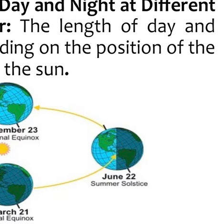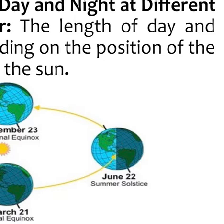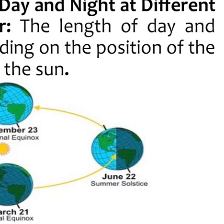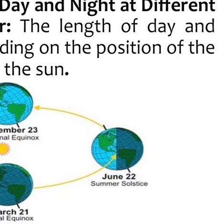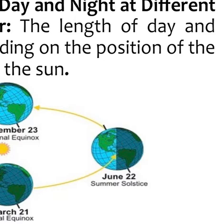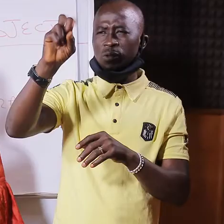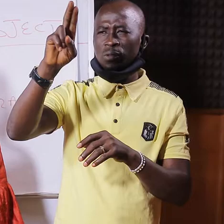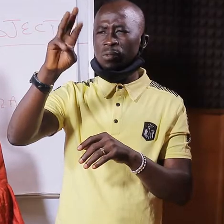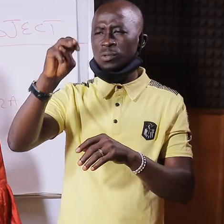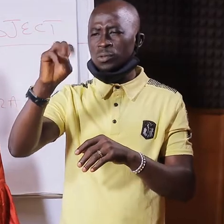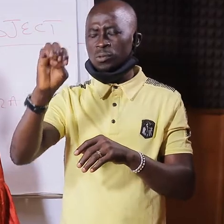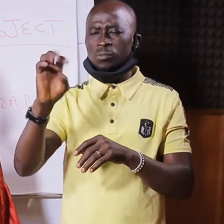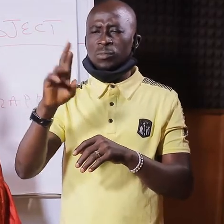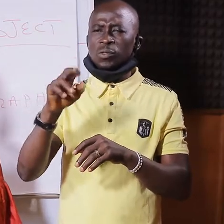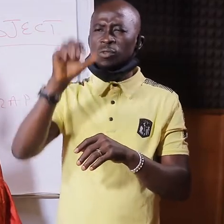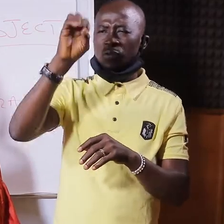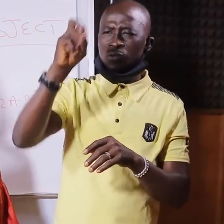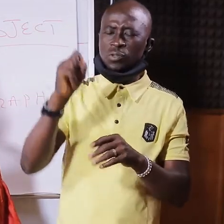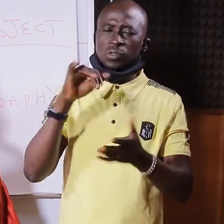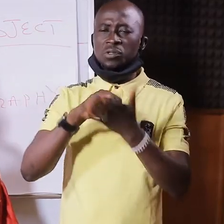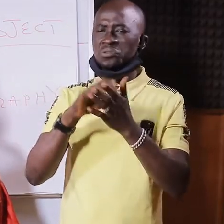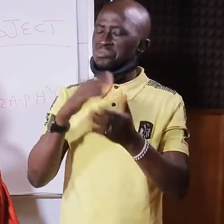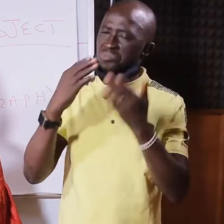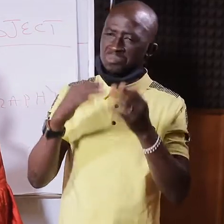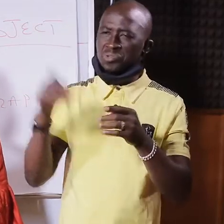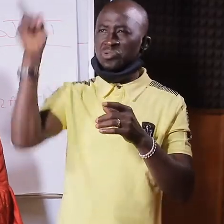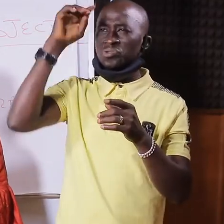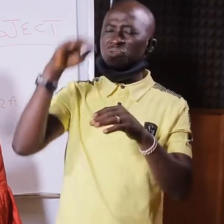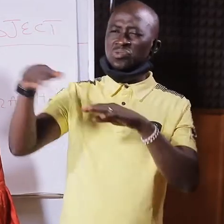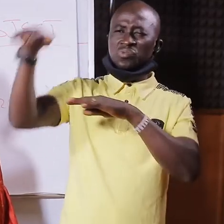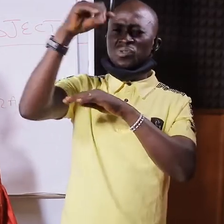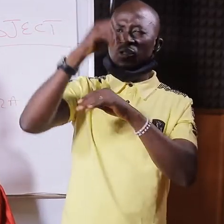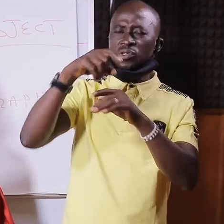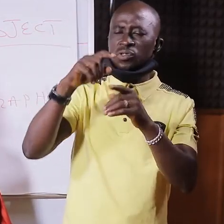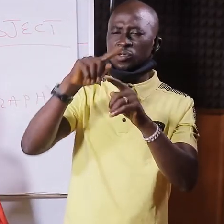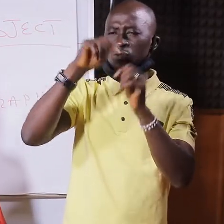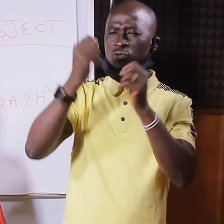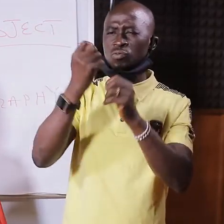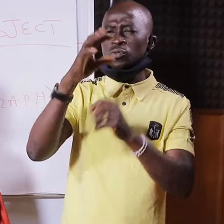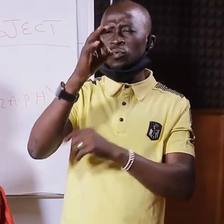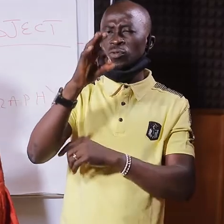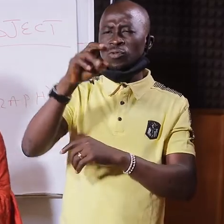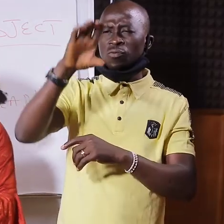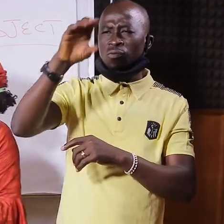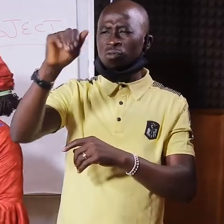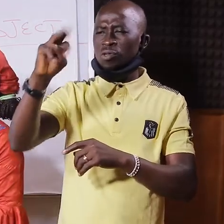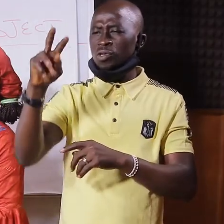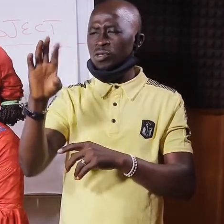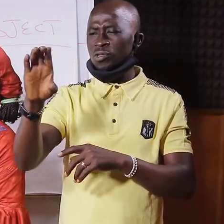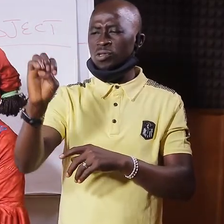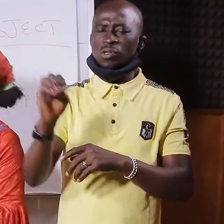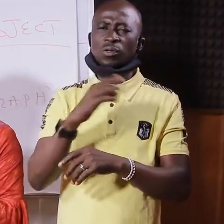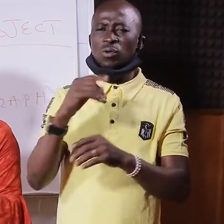summer solstice. That is because the sun is either overhead at the Tropic of Cancer or at the Tropic